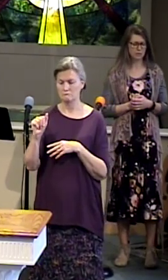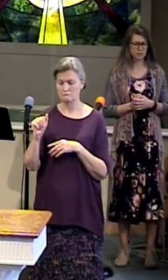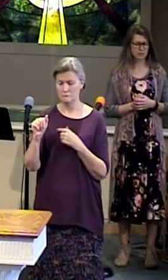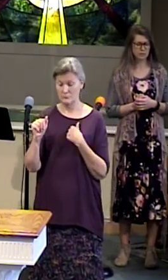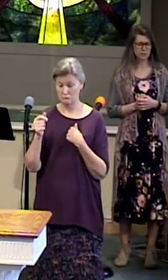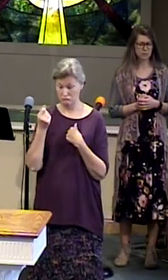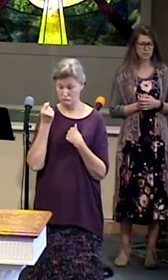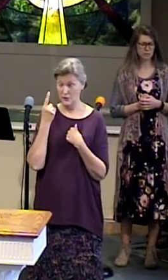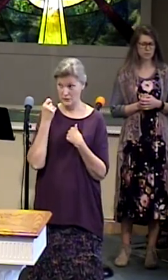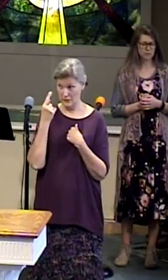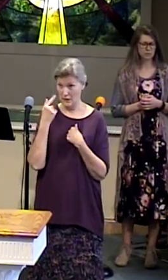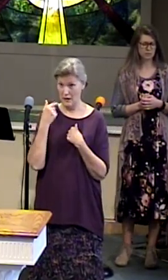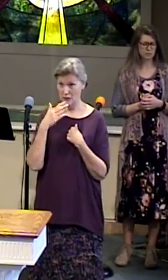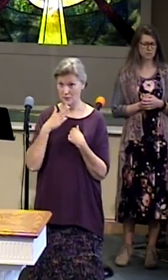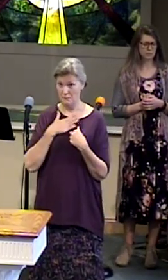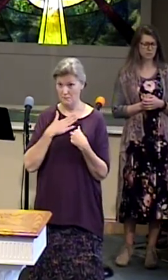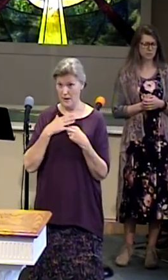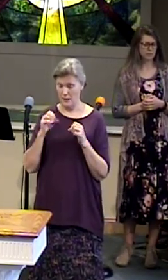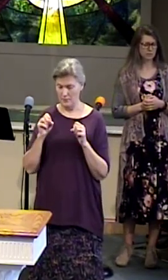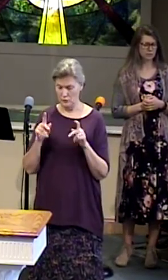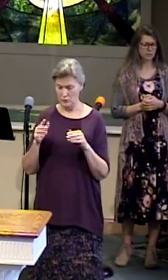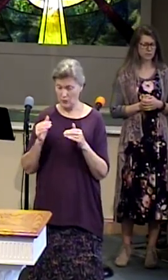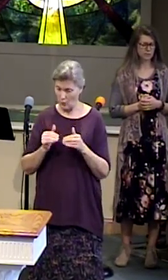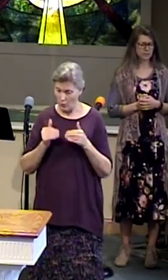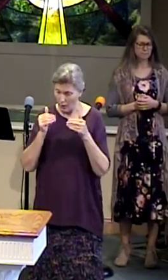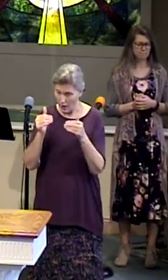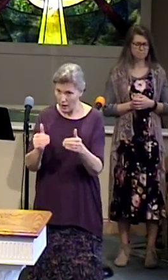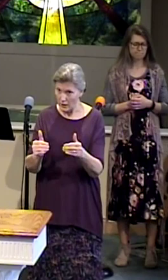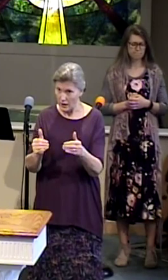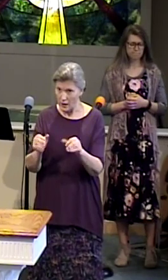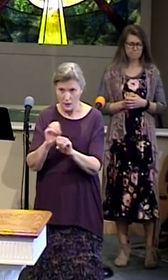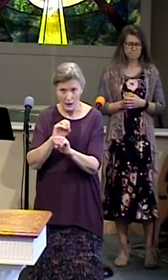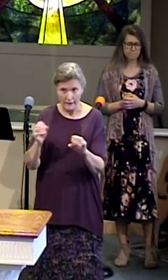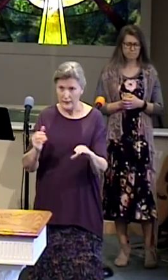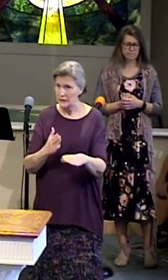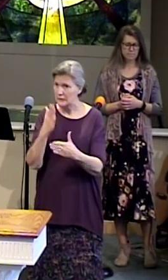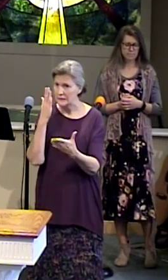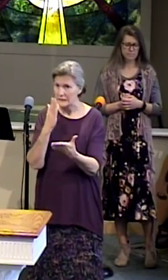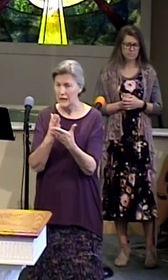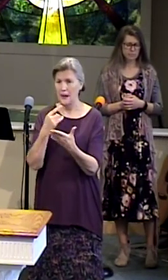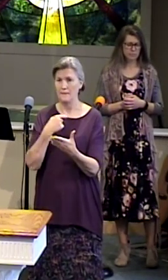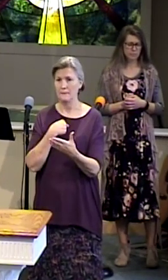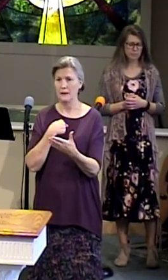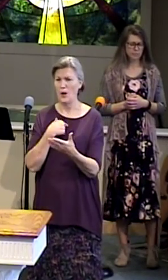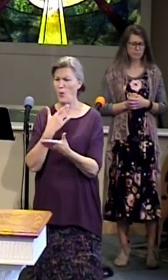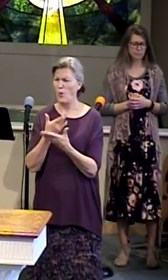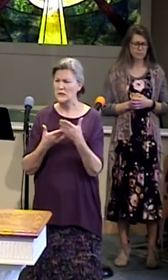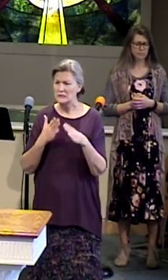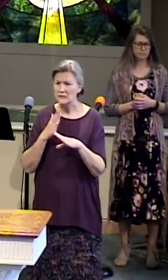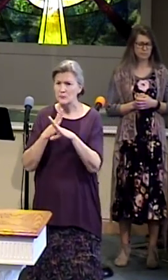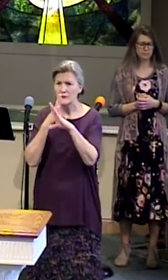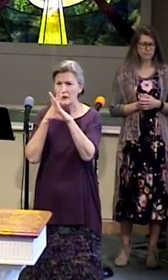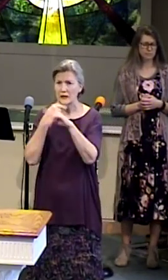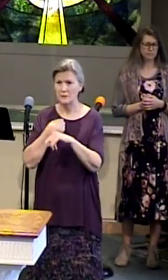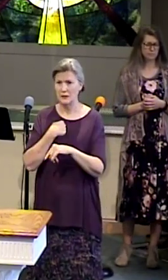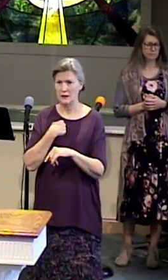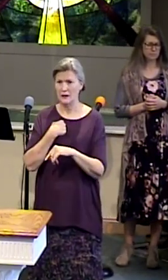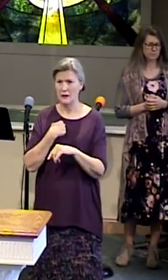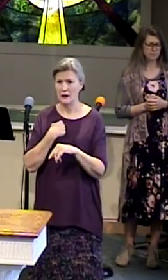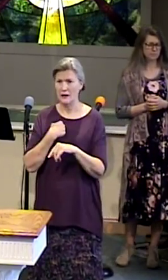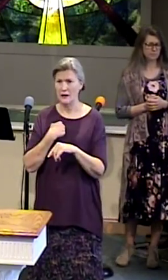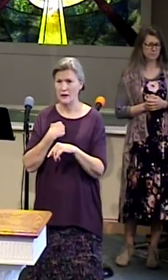step forward. And there's nothing going to stop me from doing it. What doth hinder me from